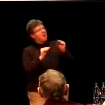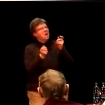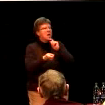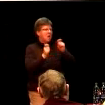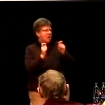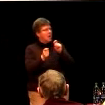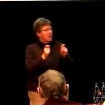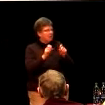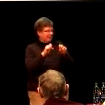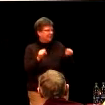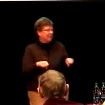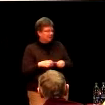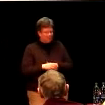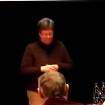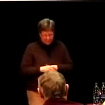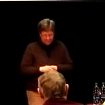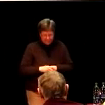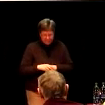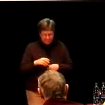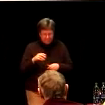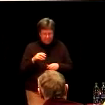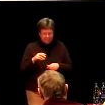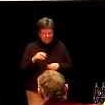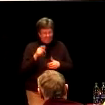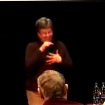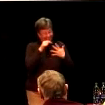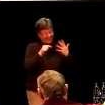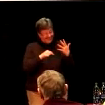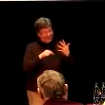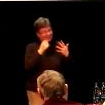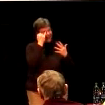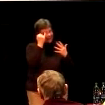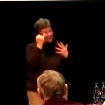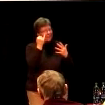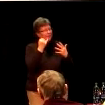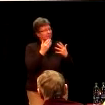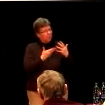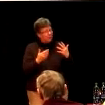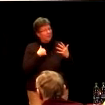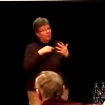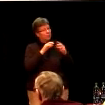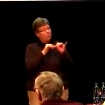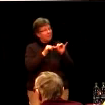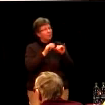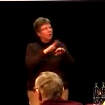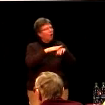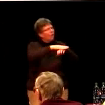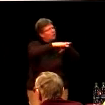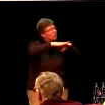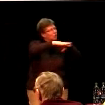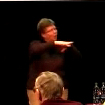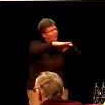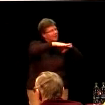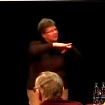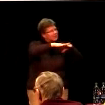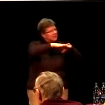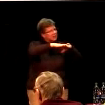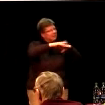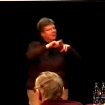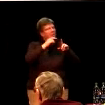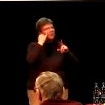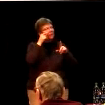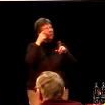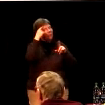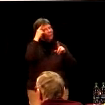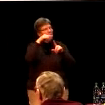The other thing is that all of these observations have been things that we're measuring at the surface. And if you think about the